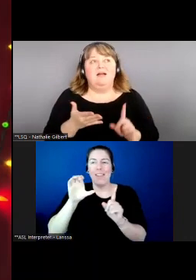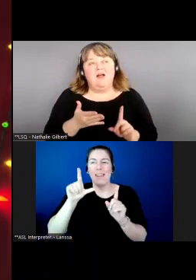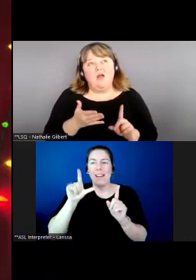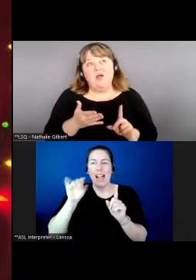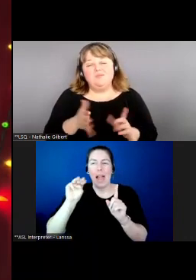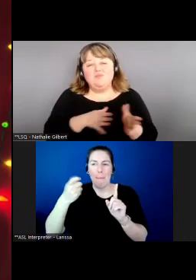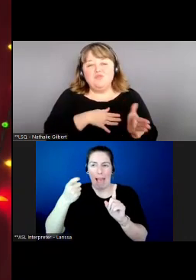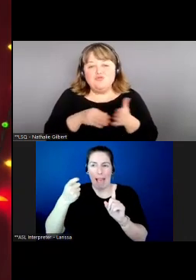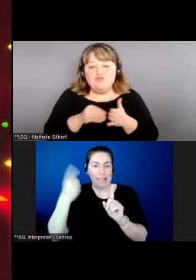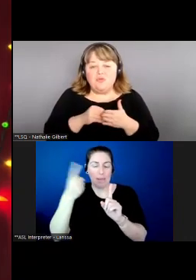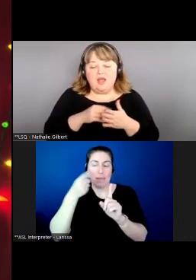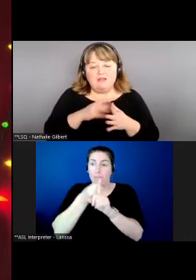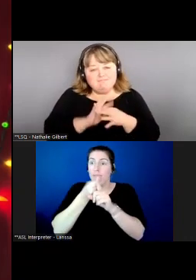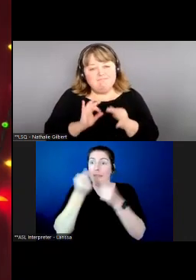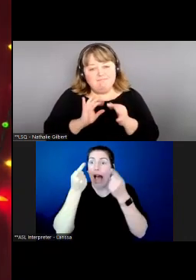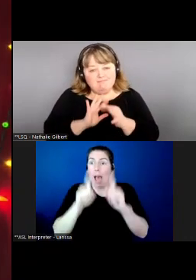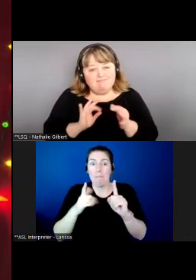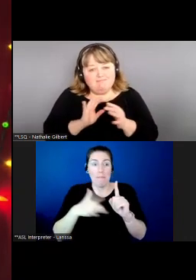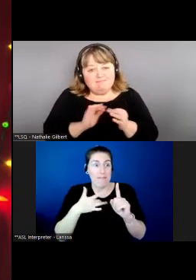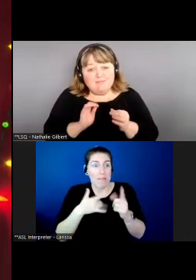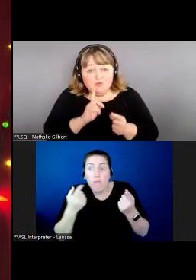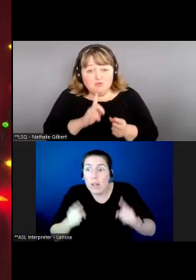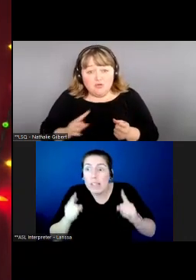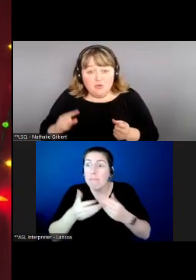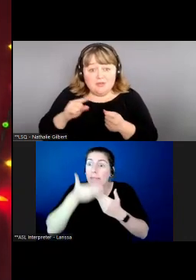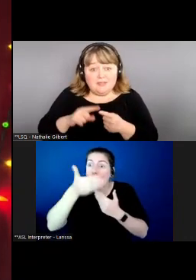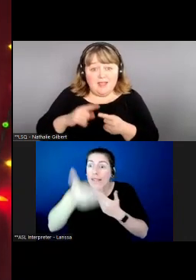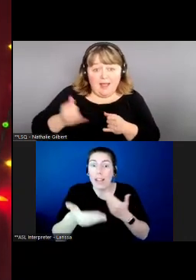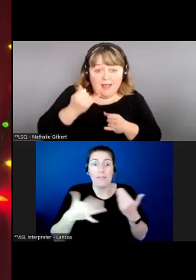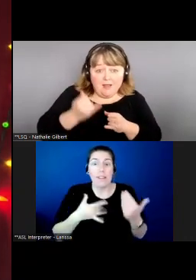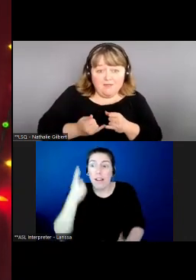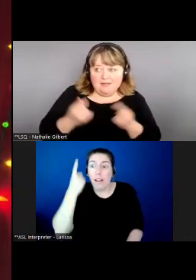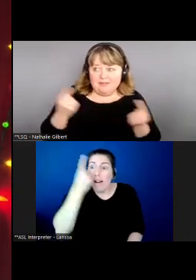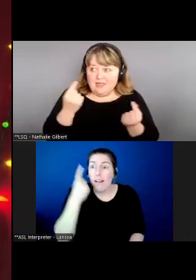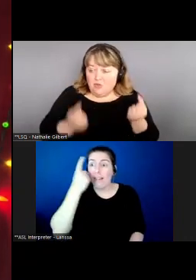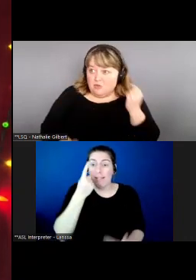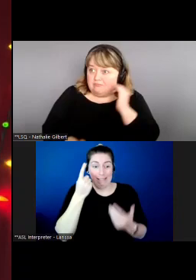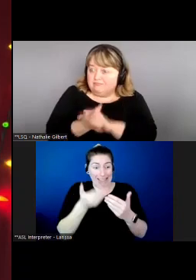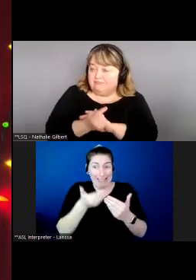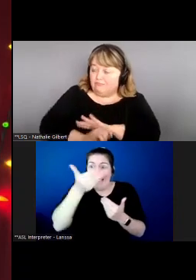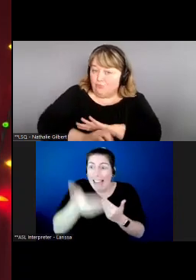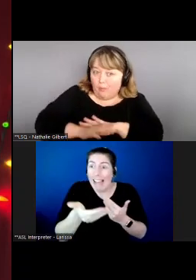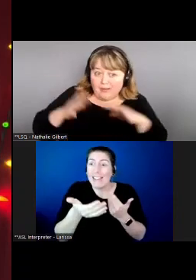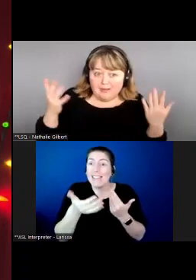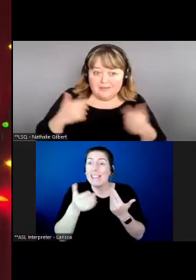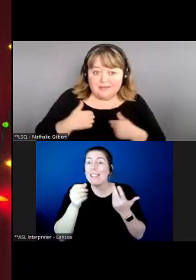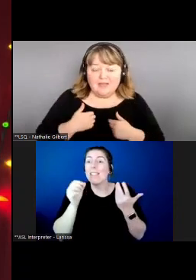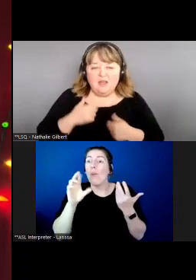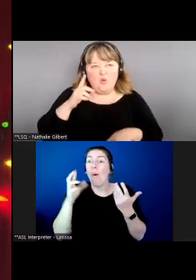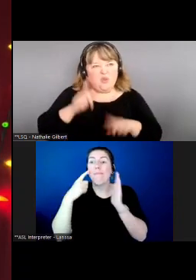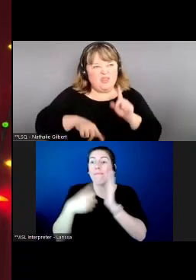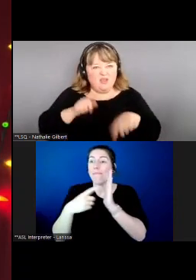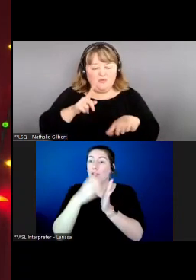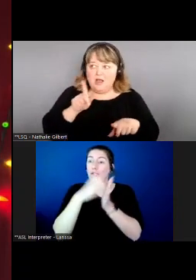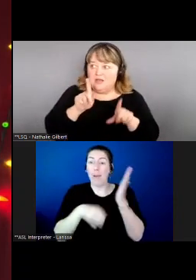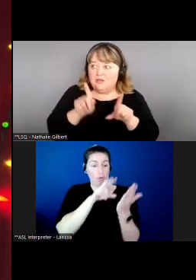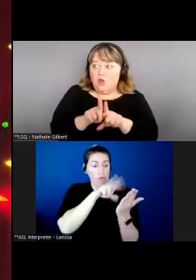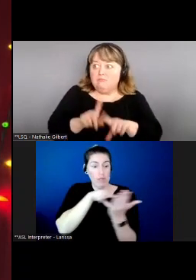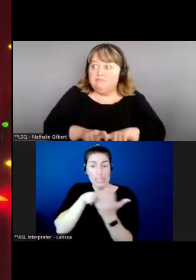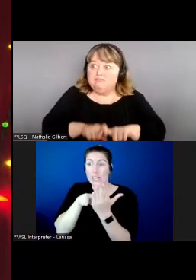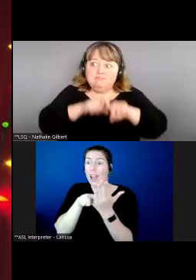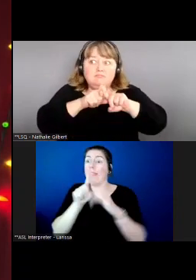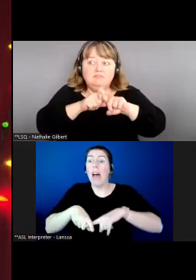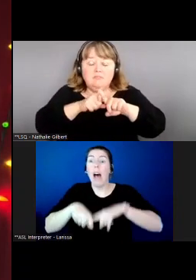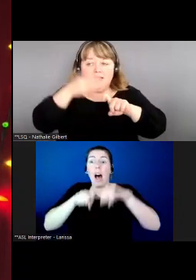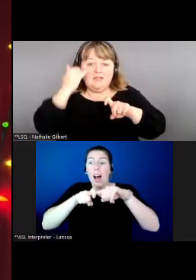you might get left on a cliffhanger, or you're just wondering what's going to happen next. It could be the end of a chapter, the end of something before